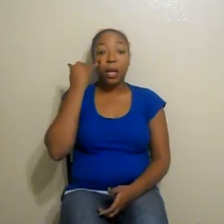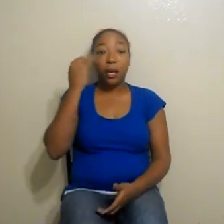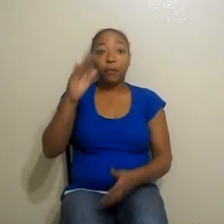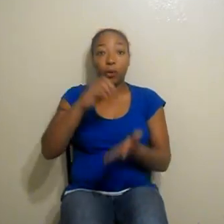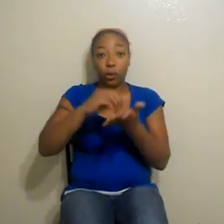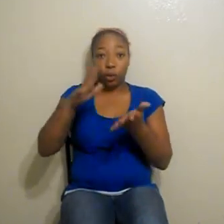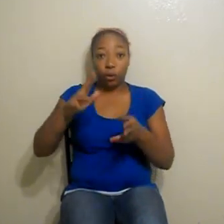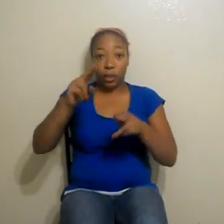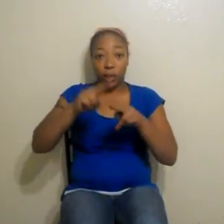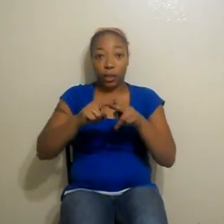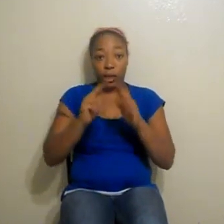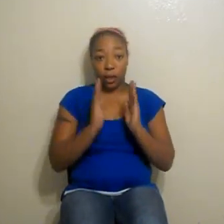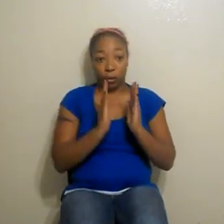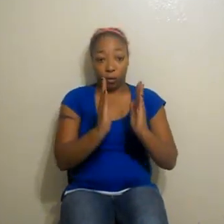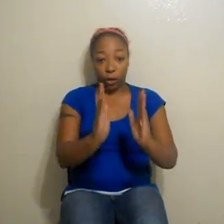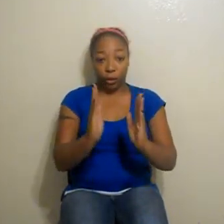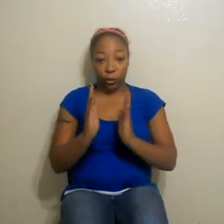If your students sit in rows,